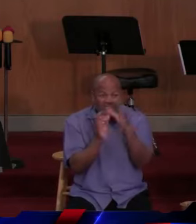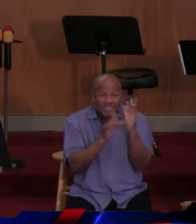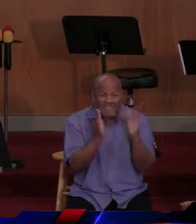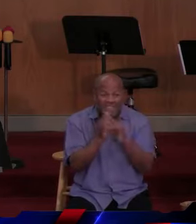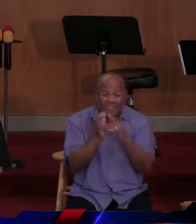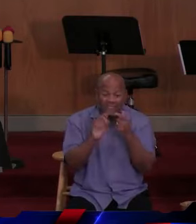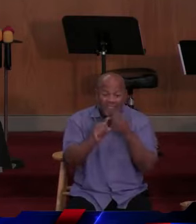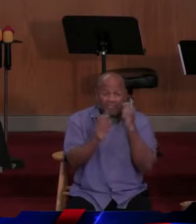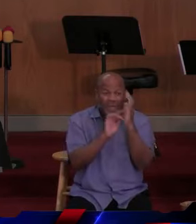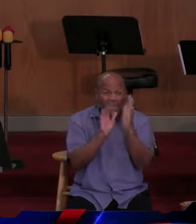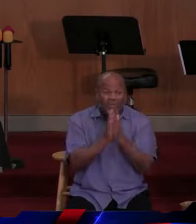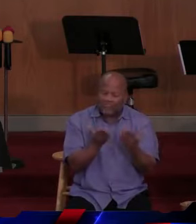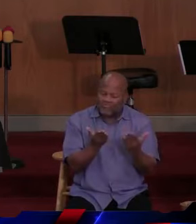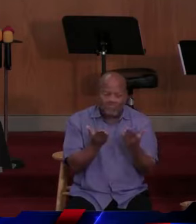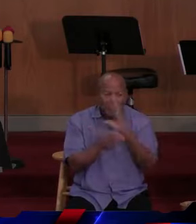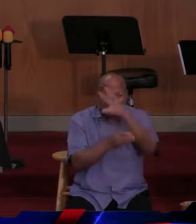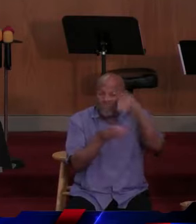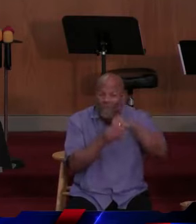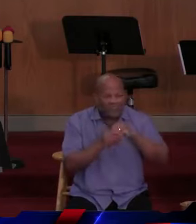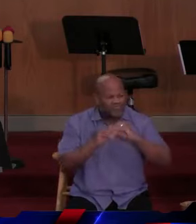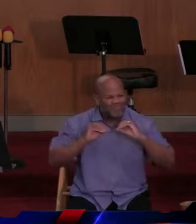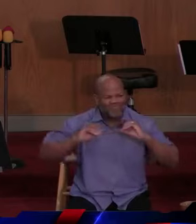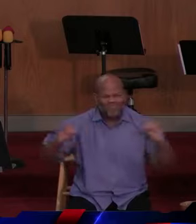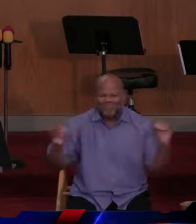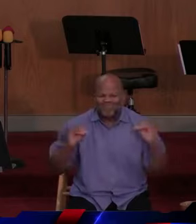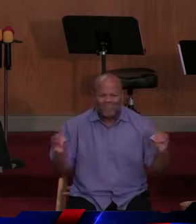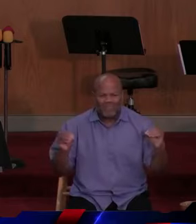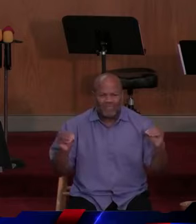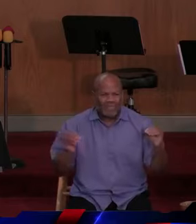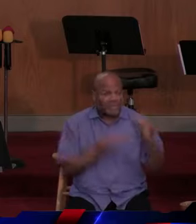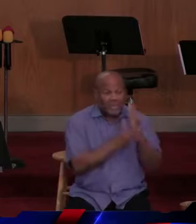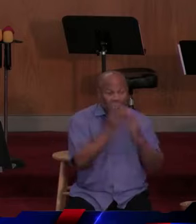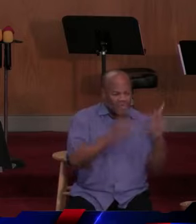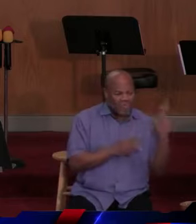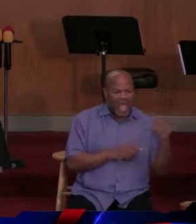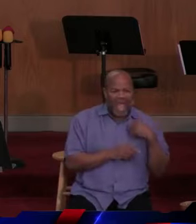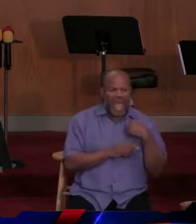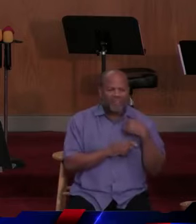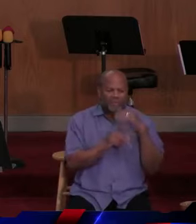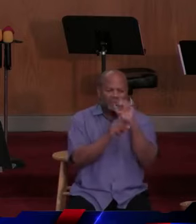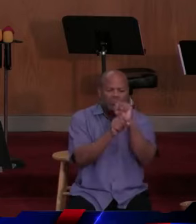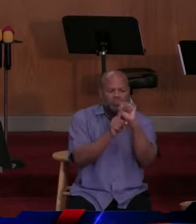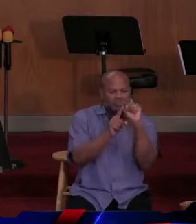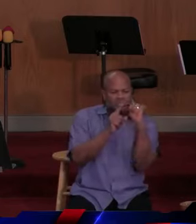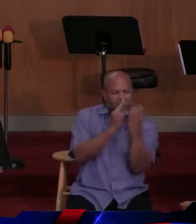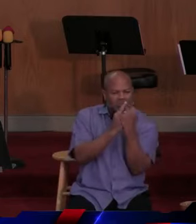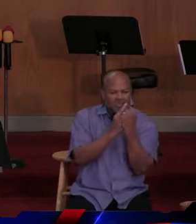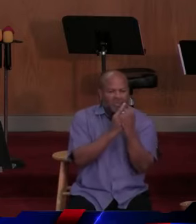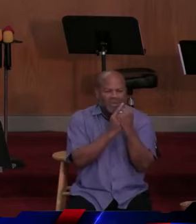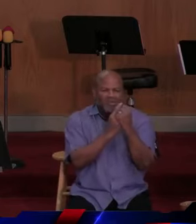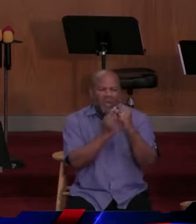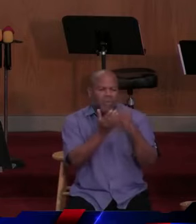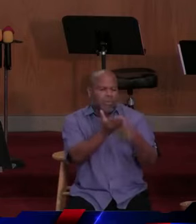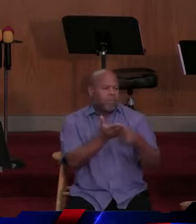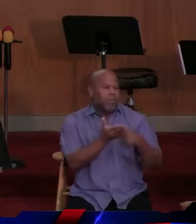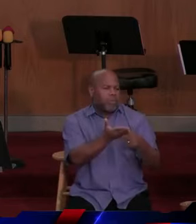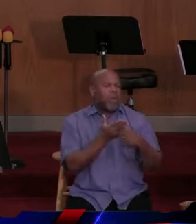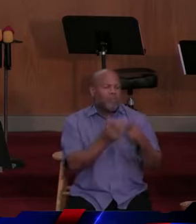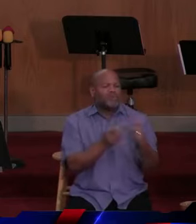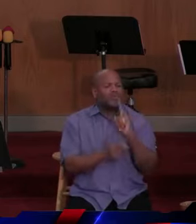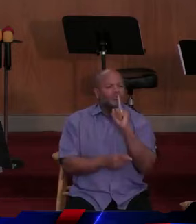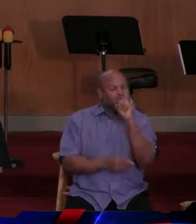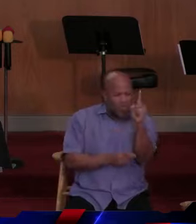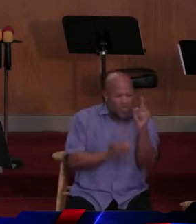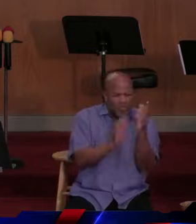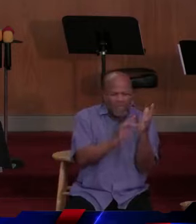it. We have so-called woke folk who have social commentary about the authenticity of the Bible. Don't let